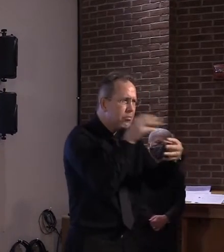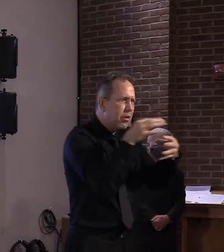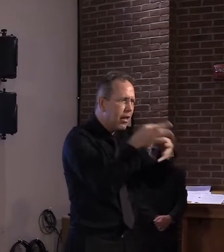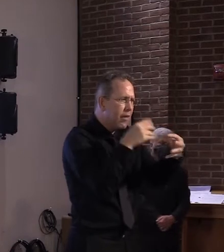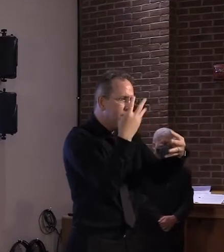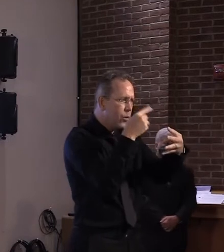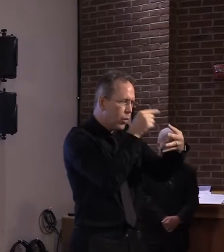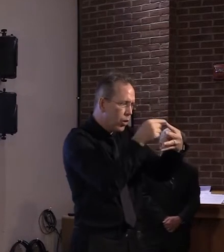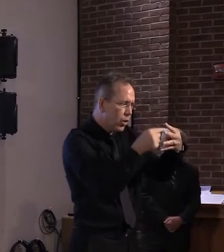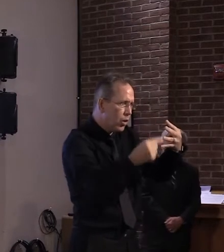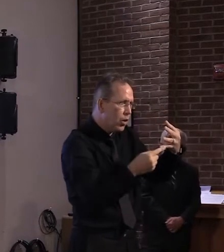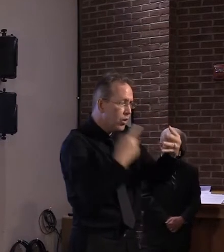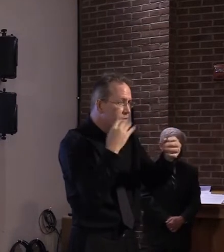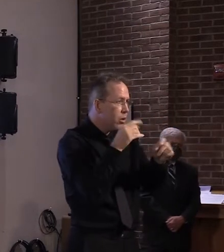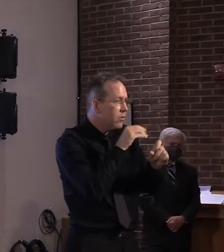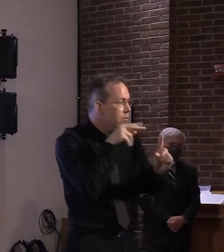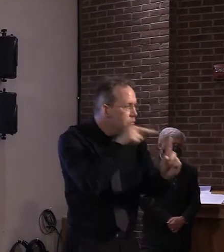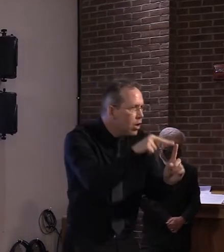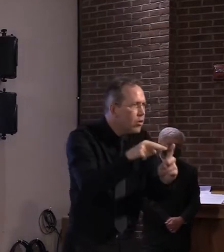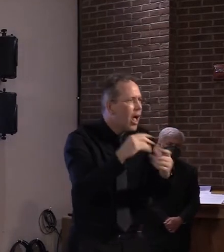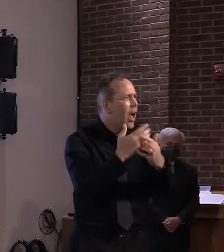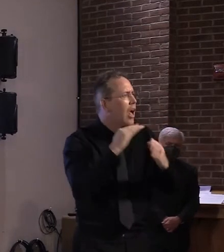just repeated.